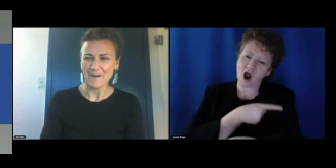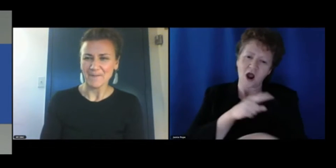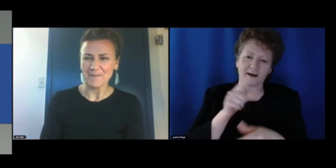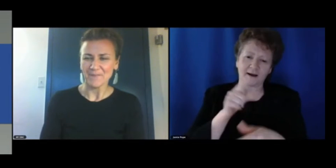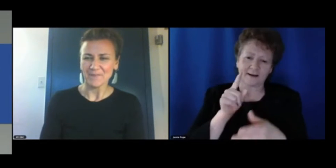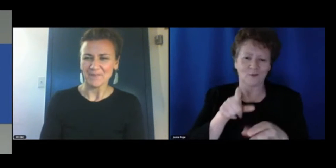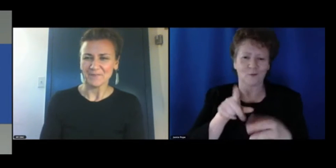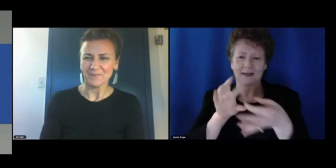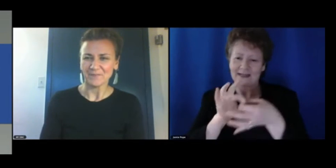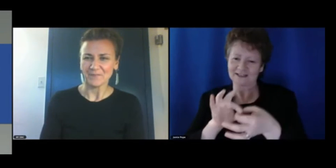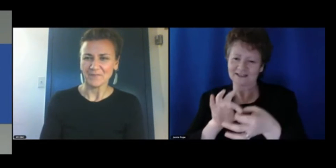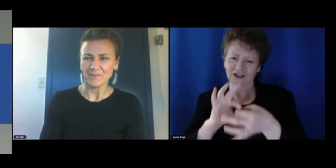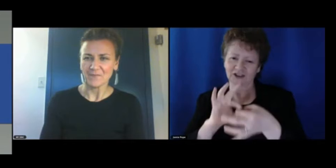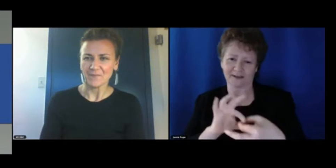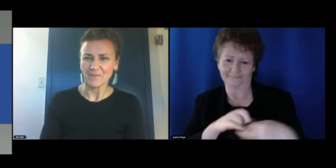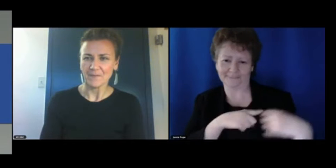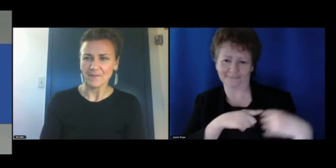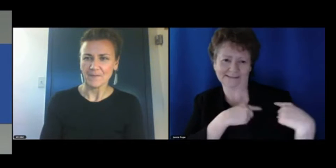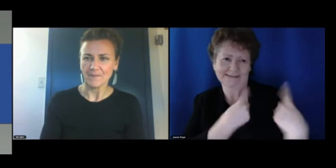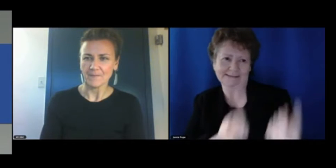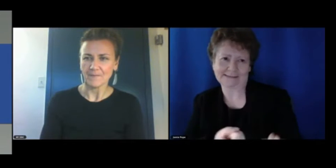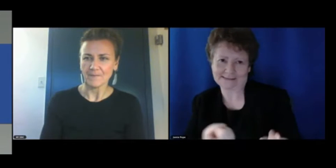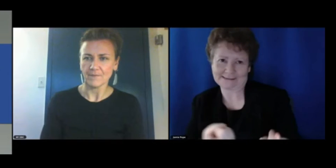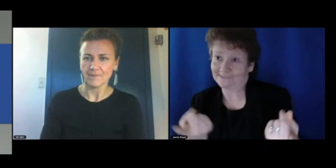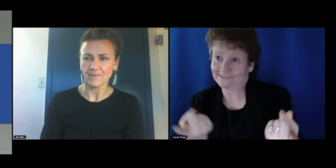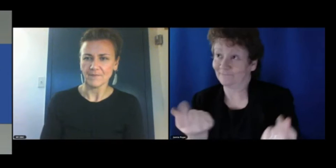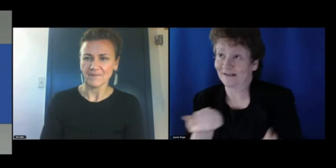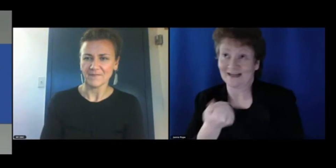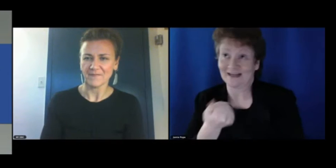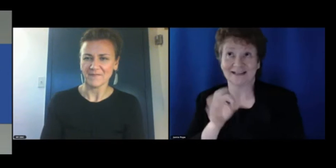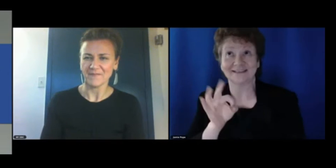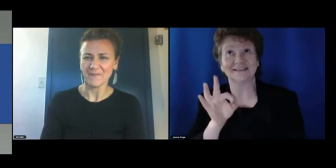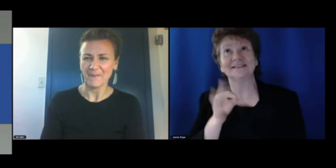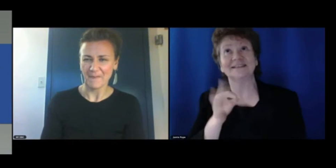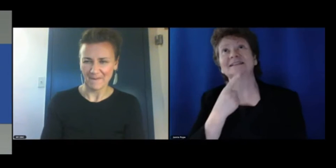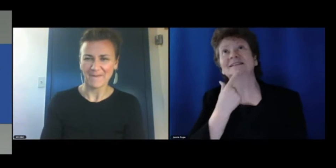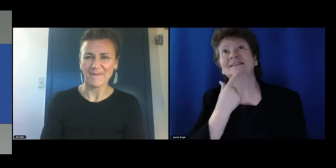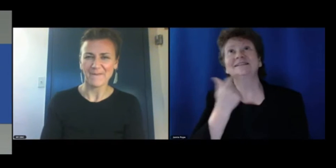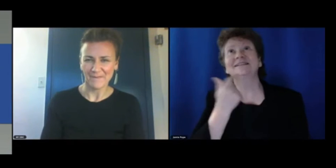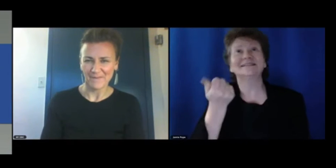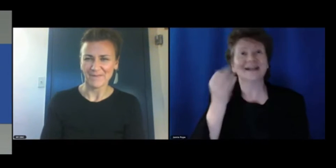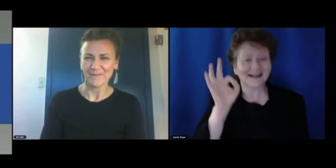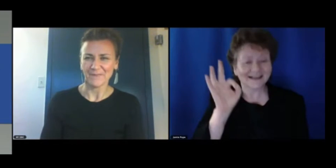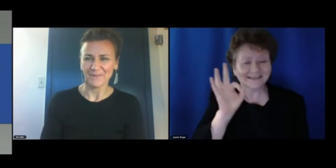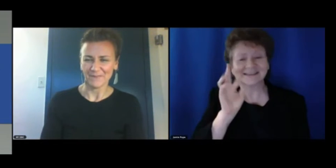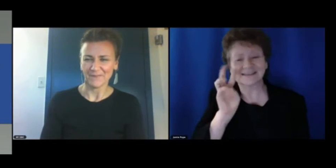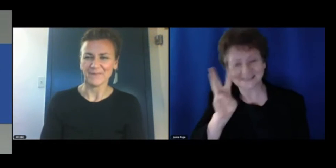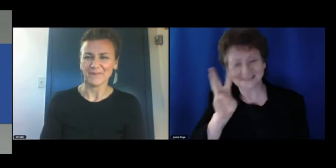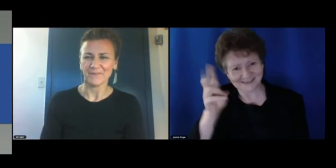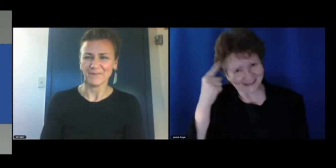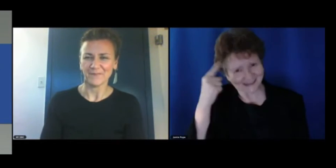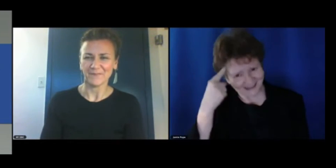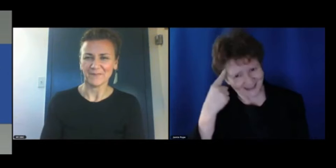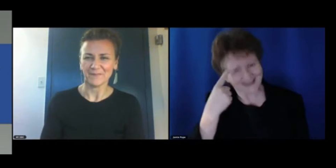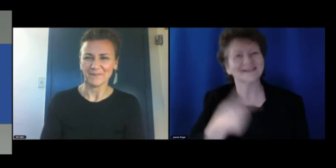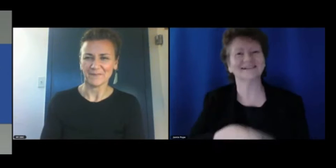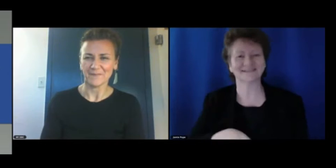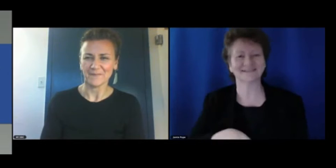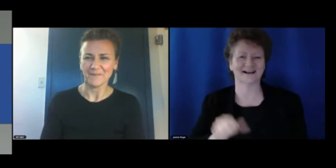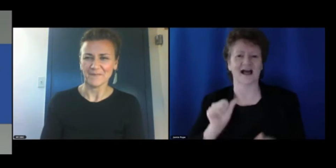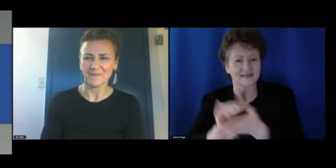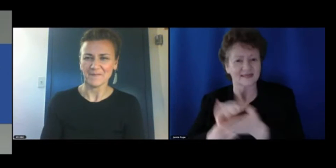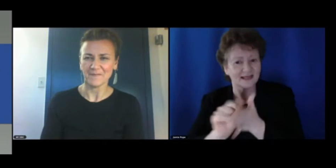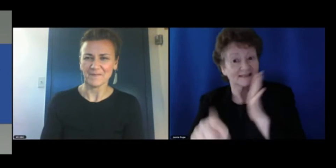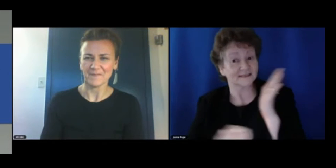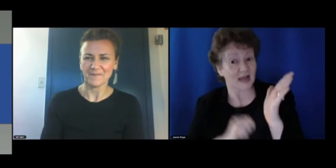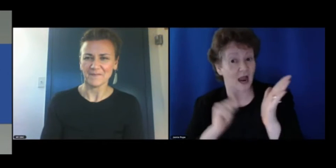right? And Jamie says, yes, I have a long relationship with Susie. I think